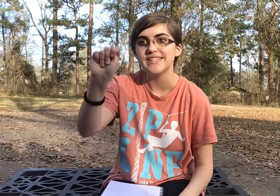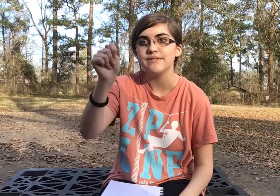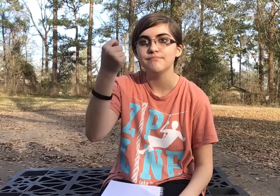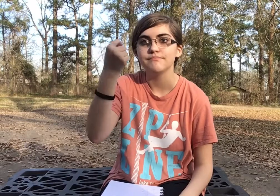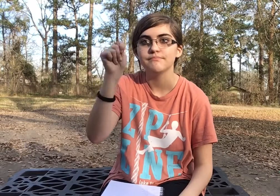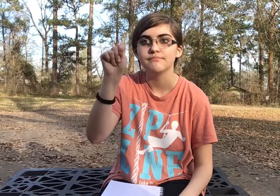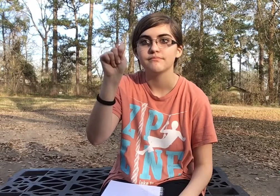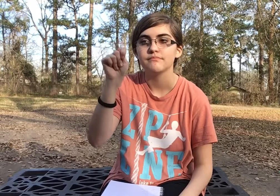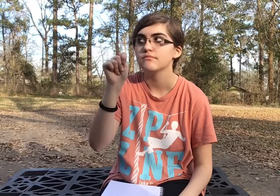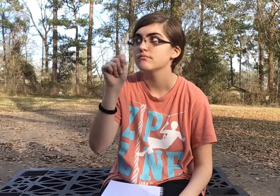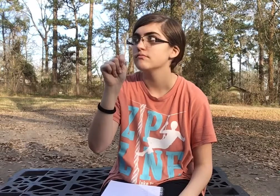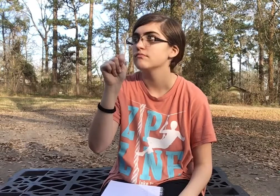T.